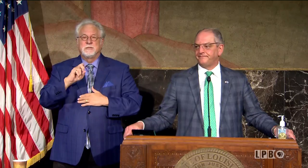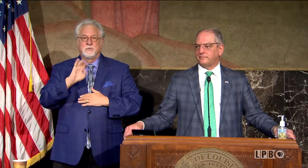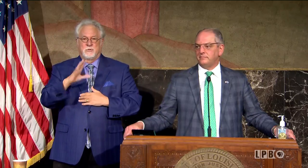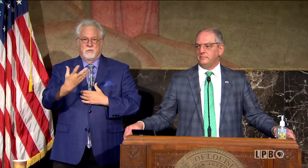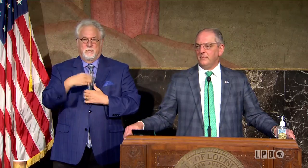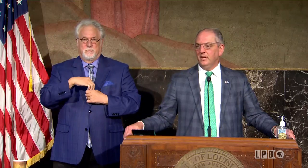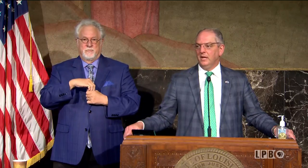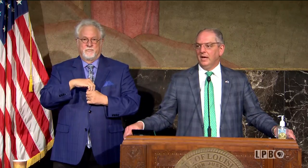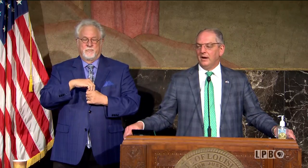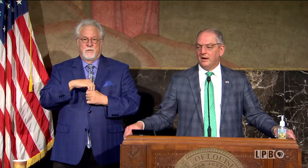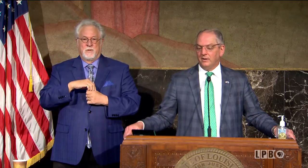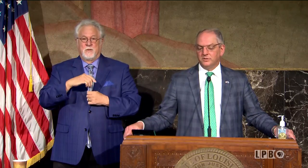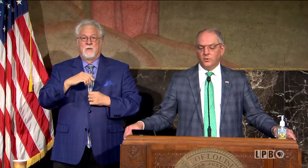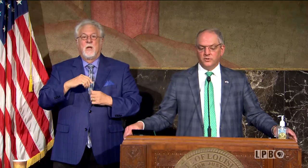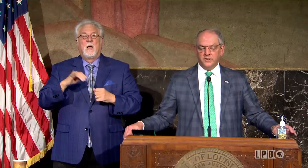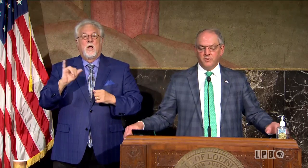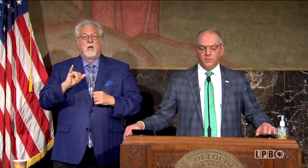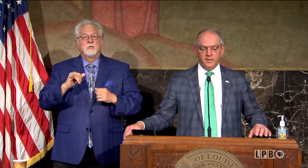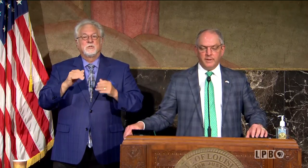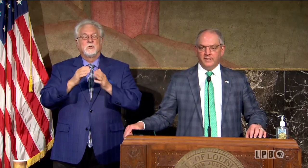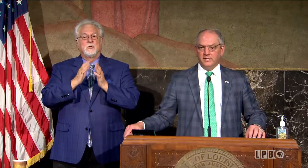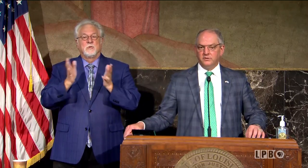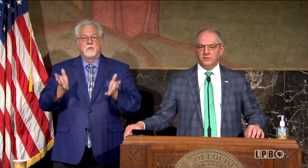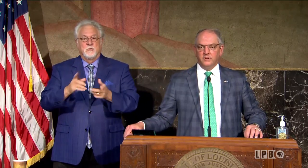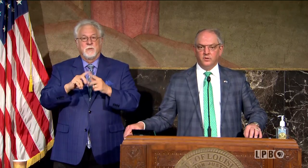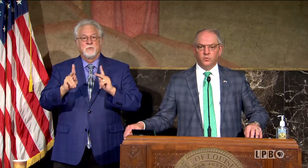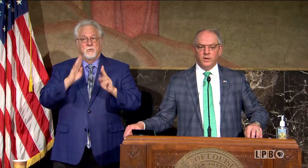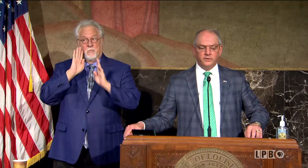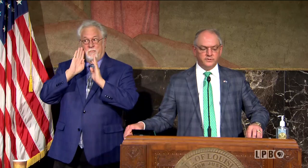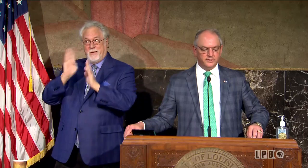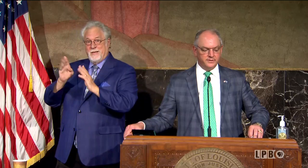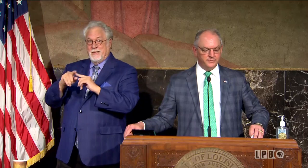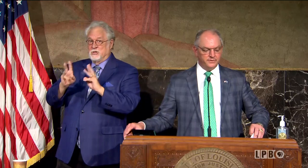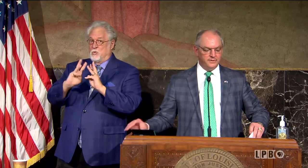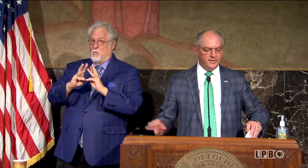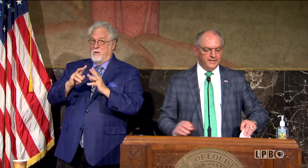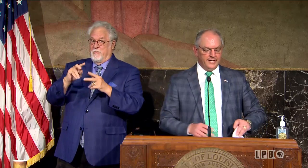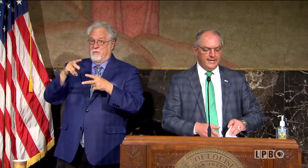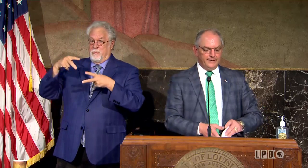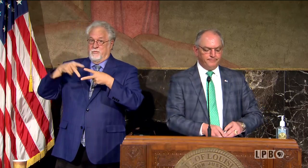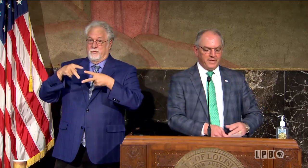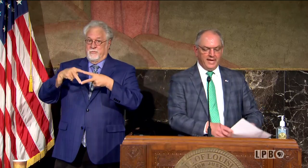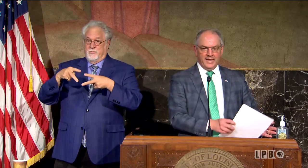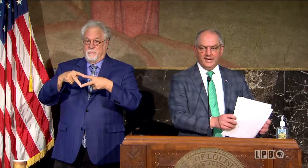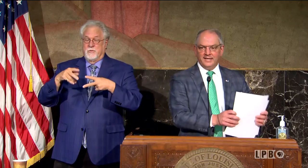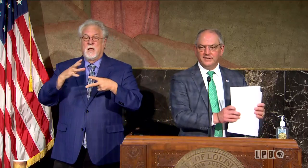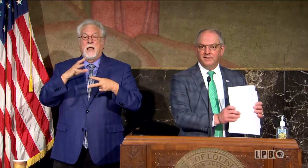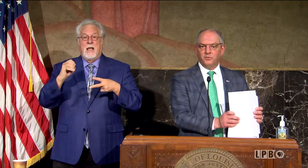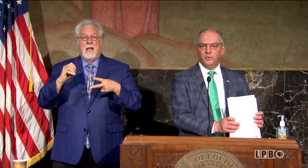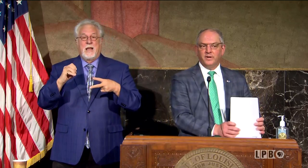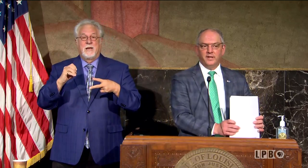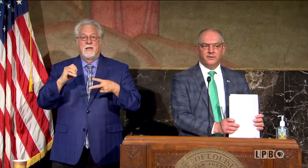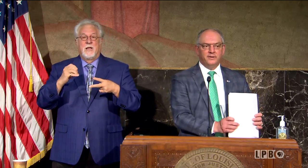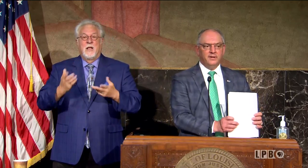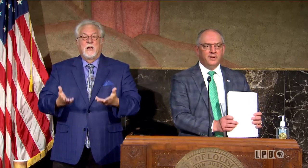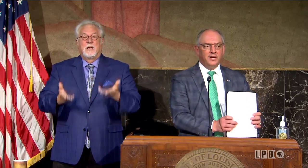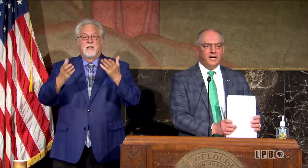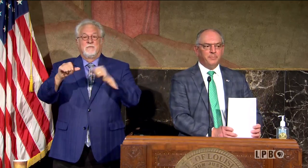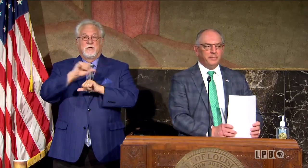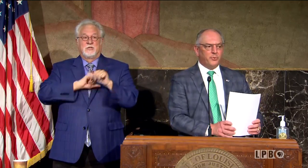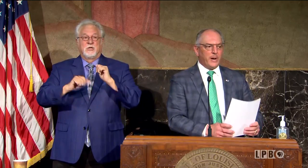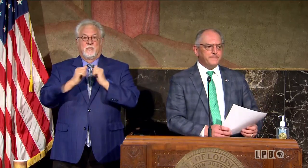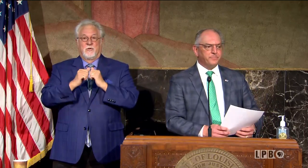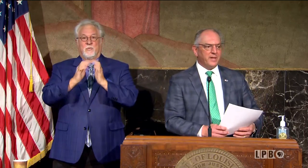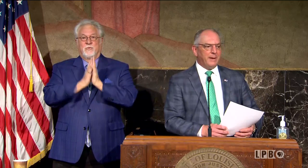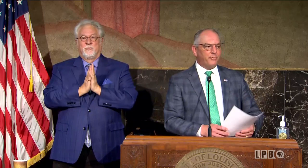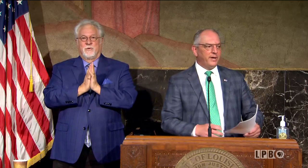part. I also urge everyone to pay attention to those weather systems, and let's lift one another